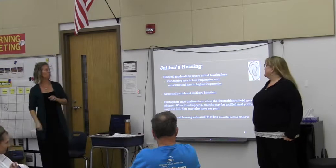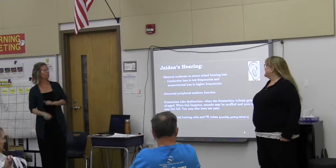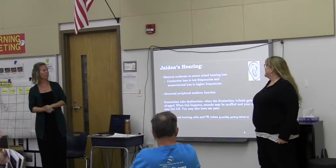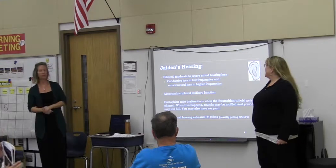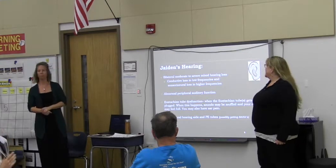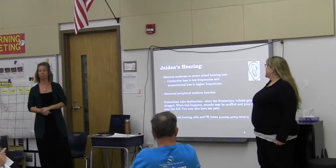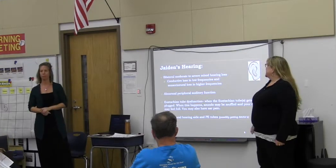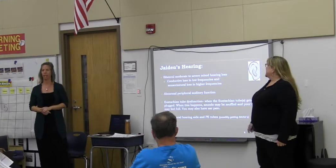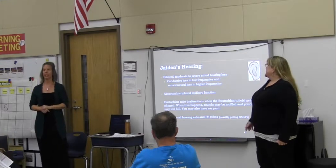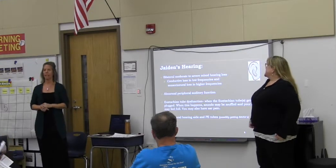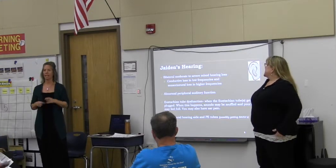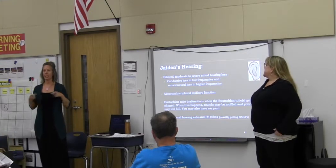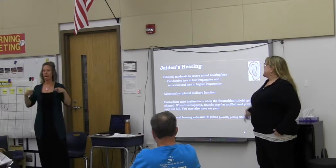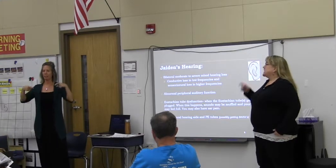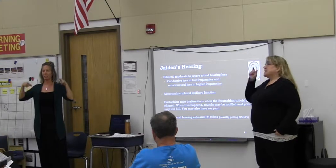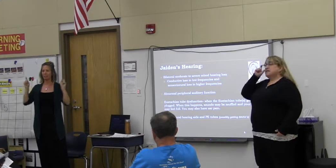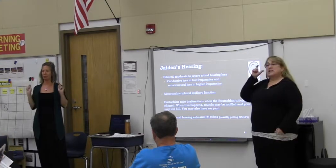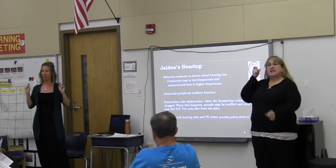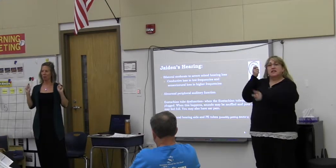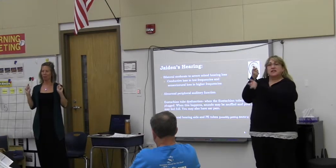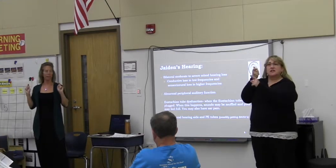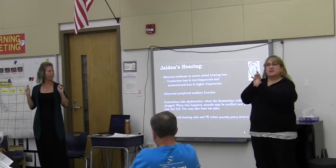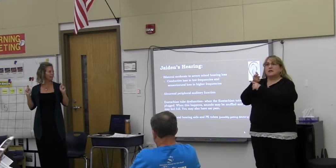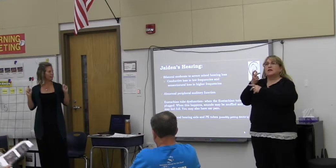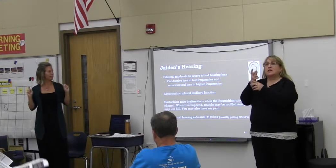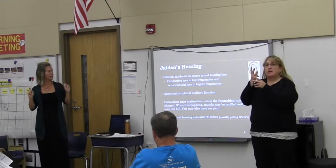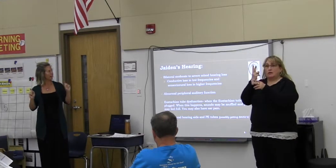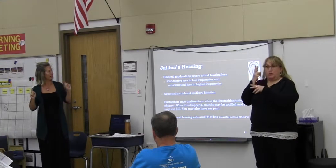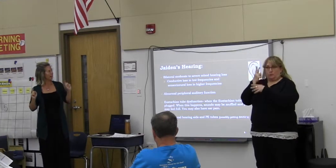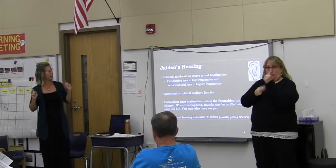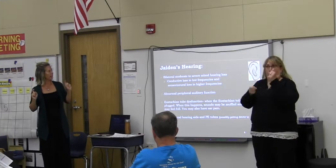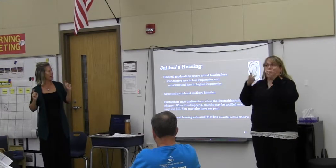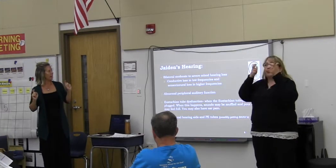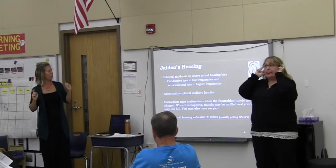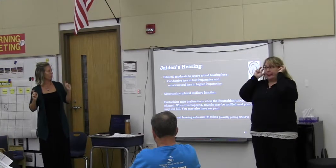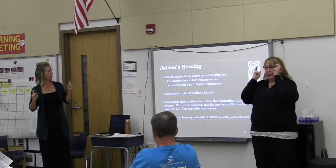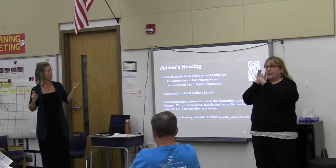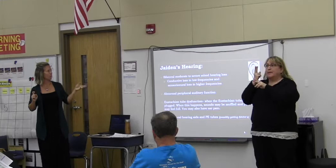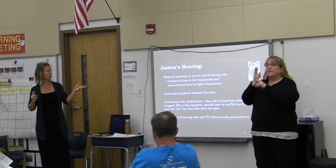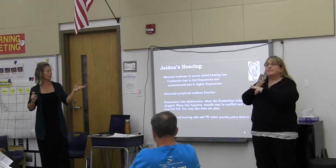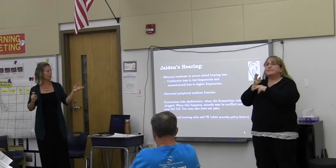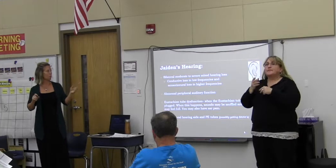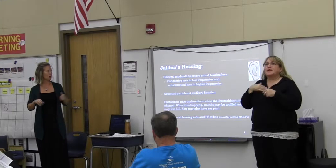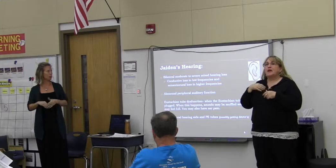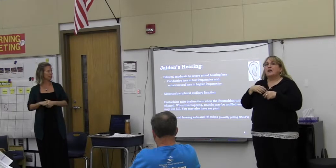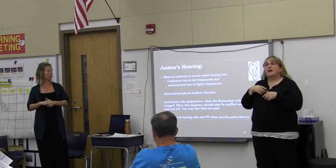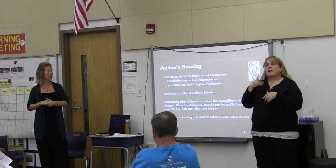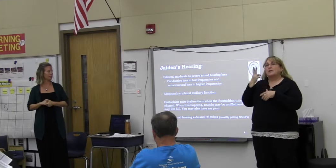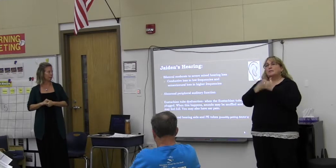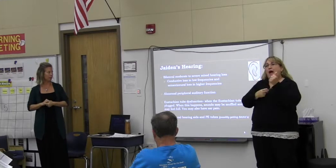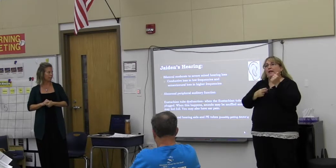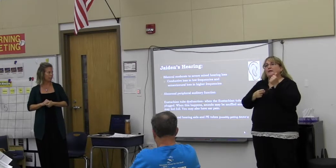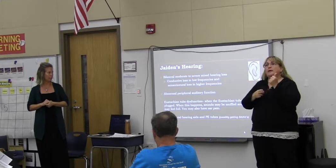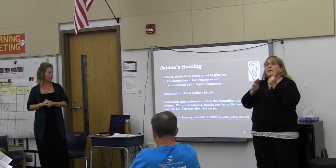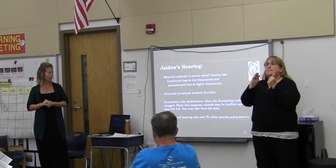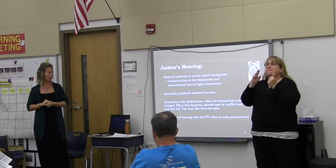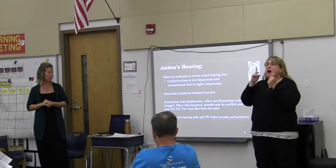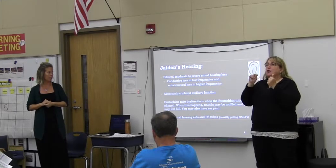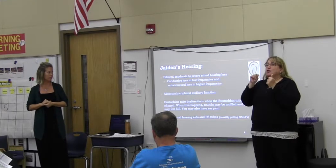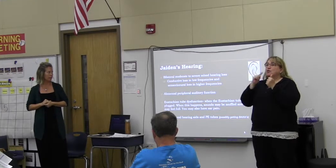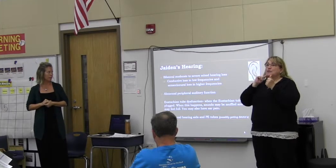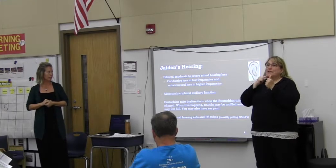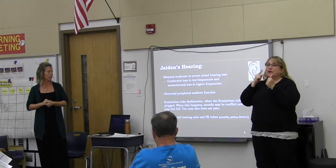With Jaden, again, he has both hearing aids. He has a bilateral moderate to severe hearing